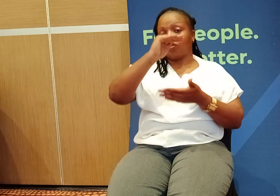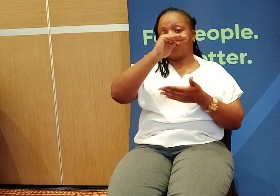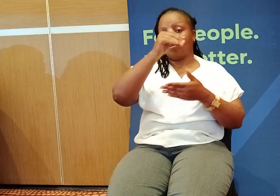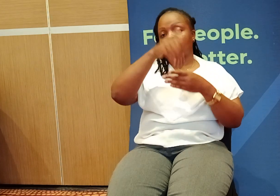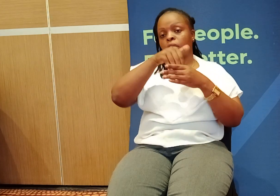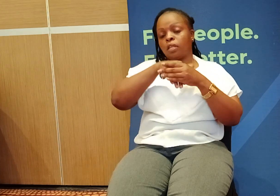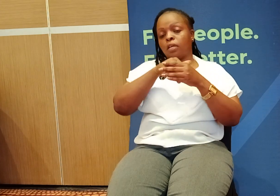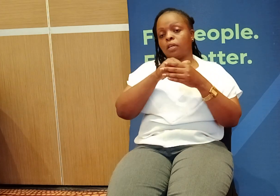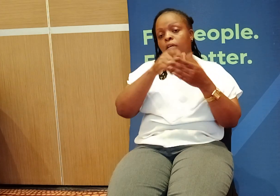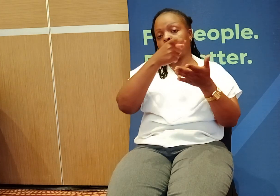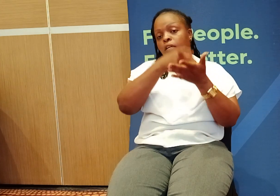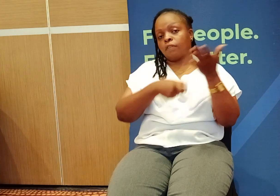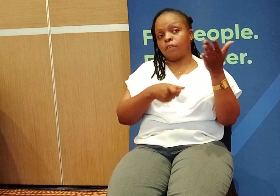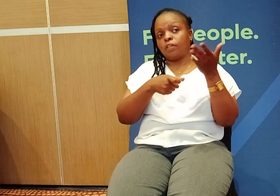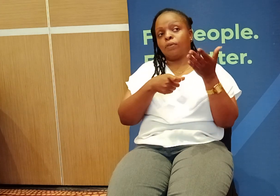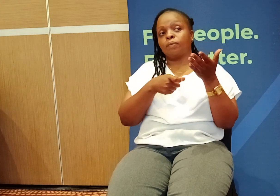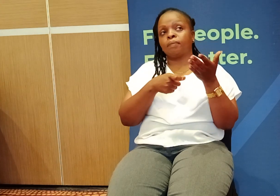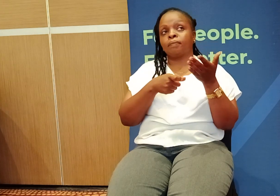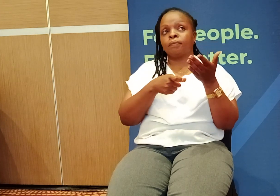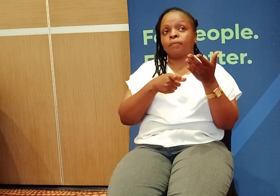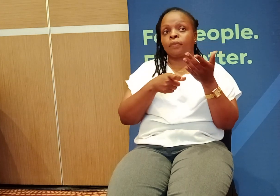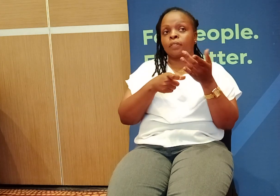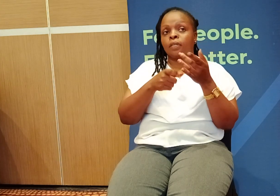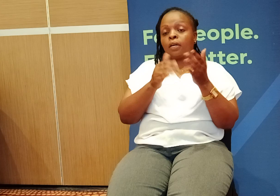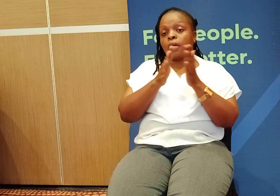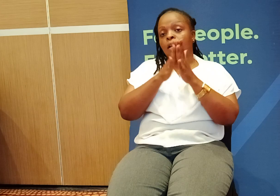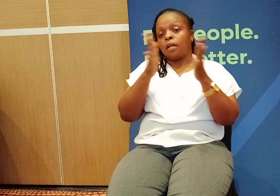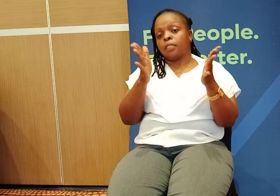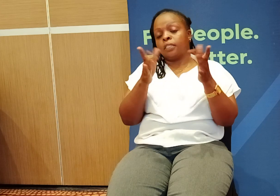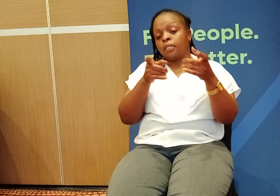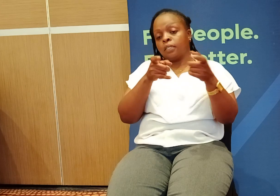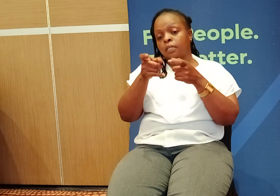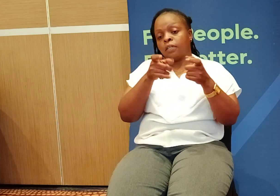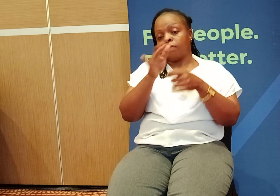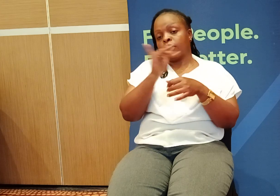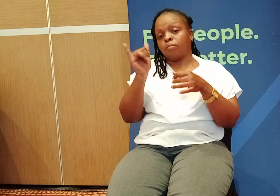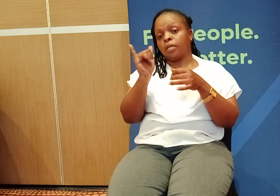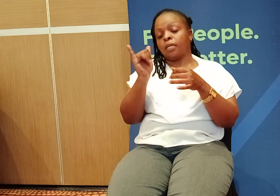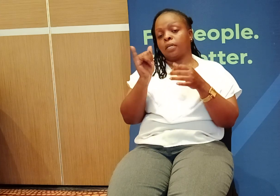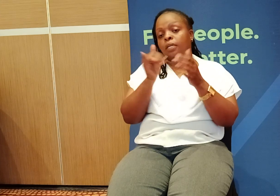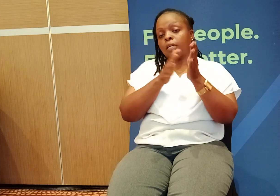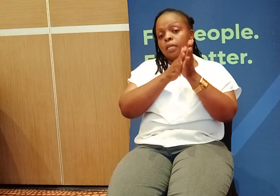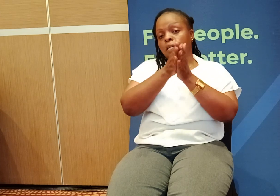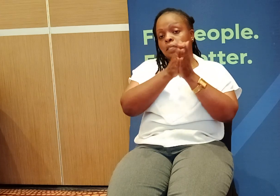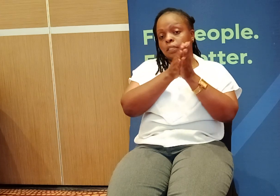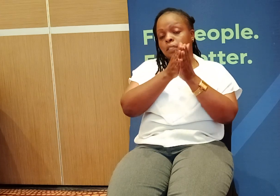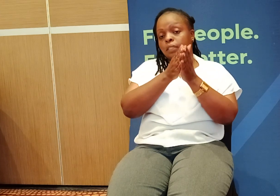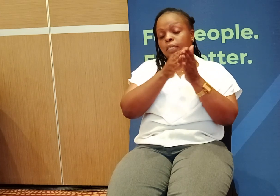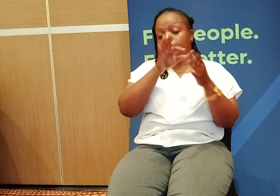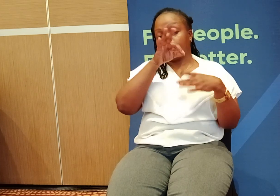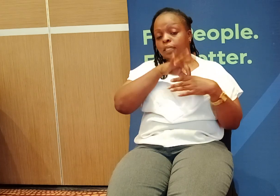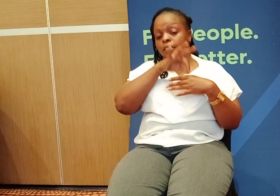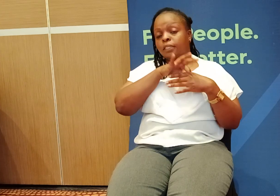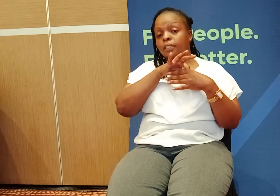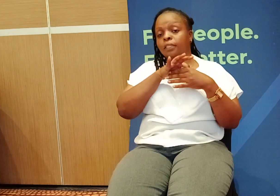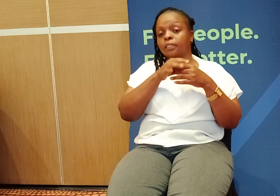in revenues. Largely driven by interest income coming out of loans,